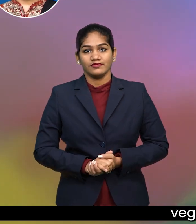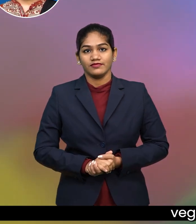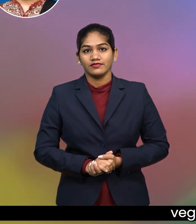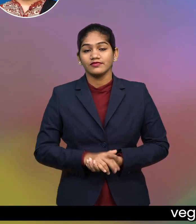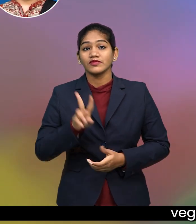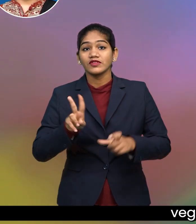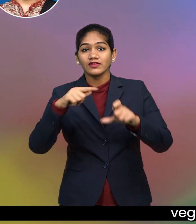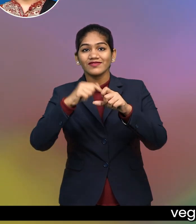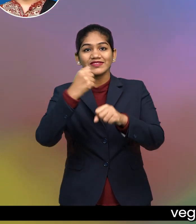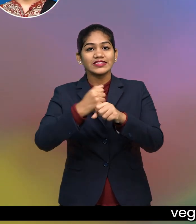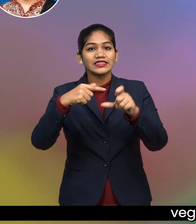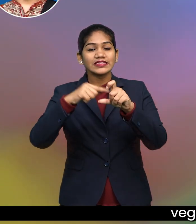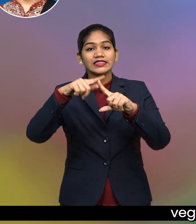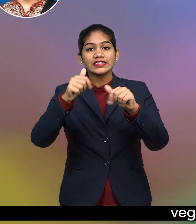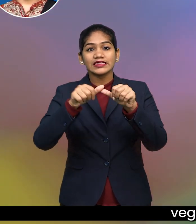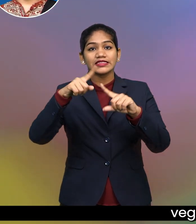vegetative reproduction.